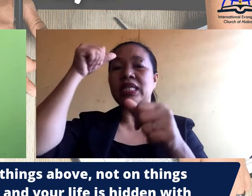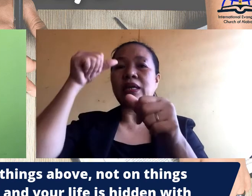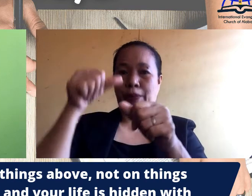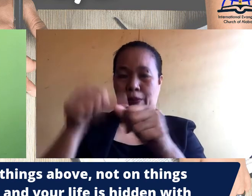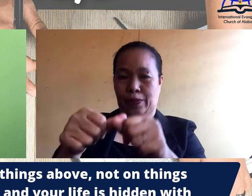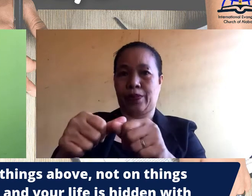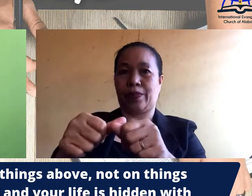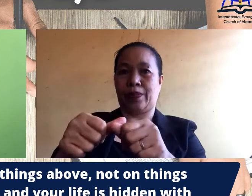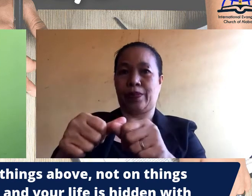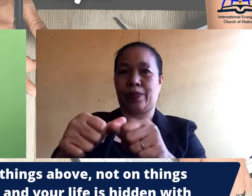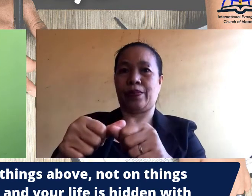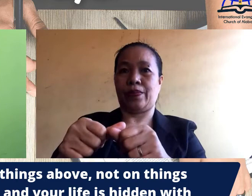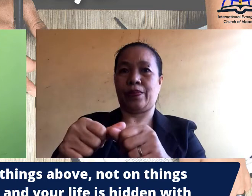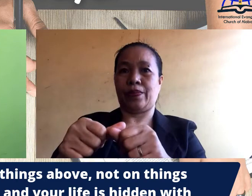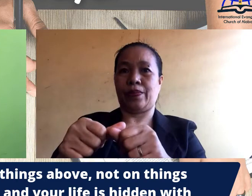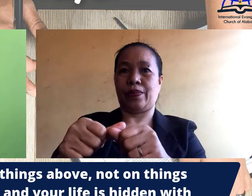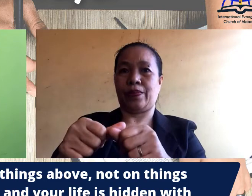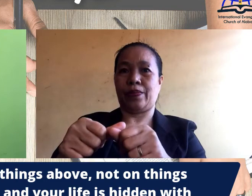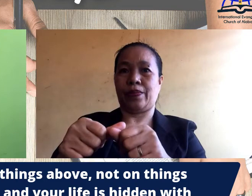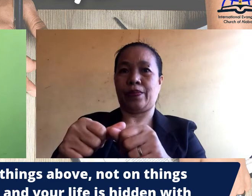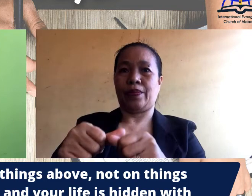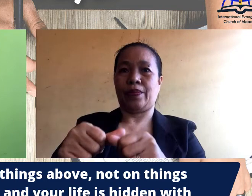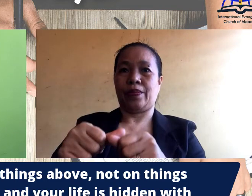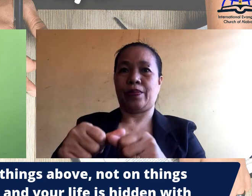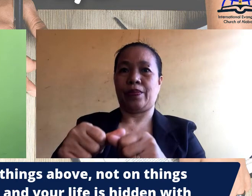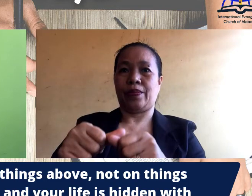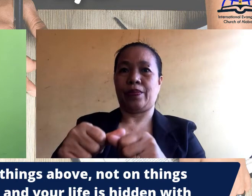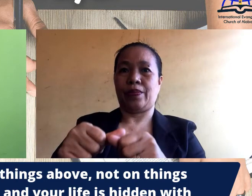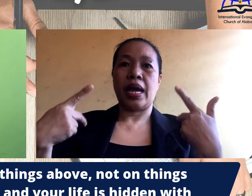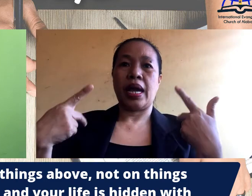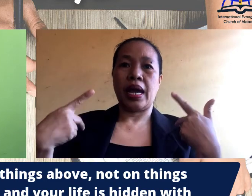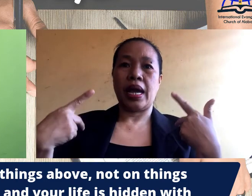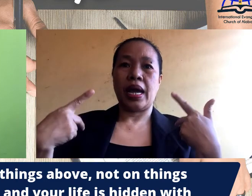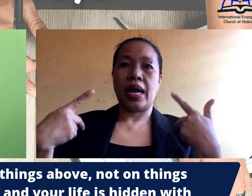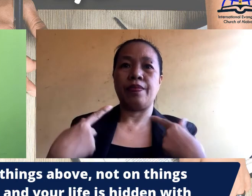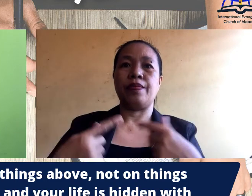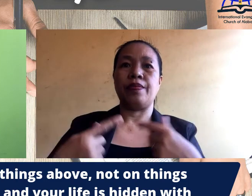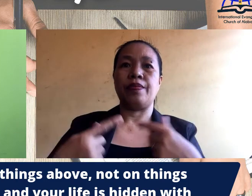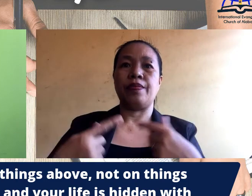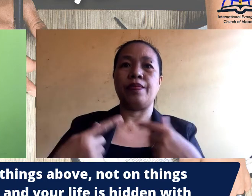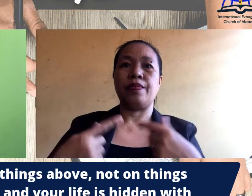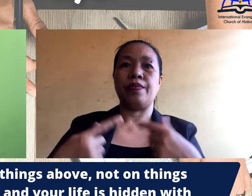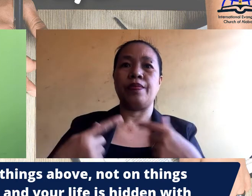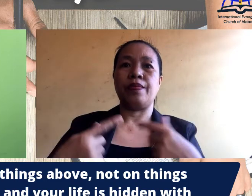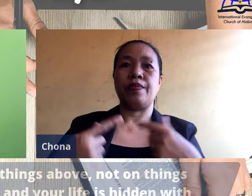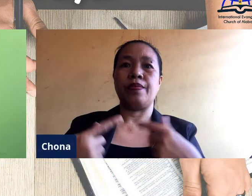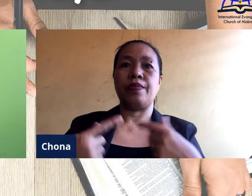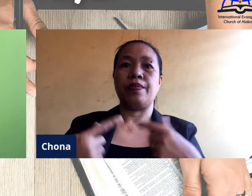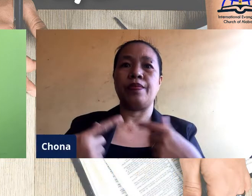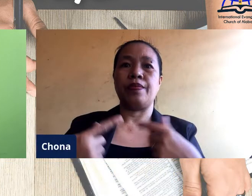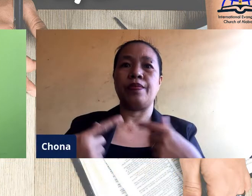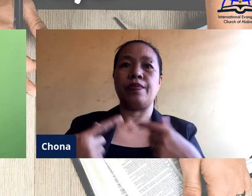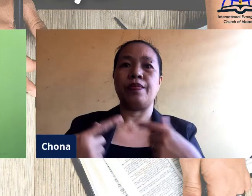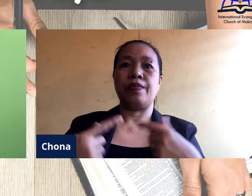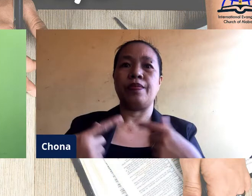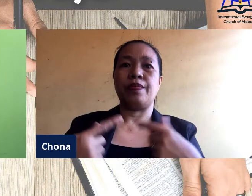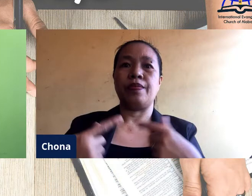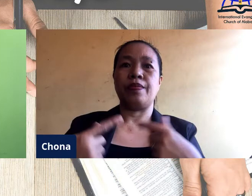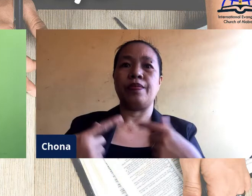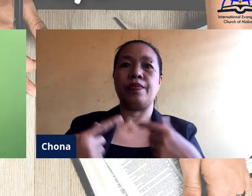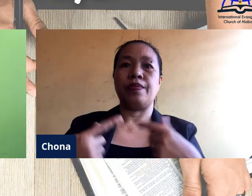Panginoon. Kasama si Kristo na ating Diyos at